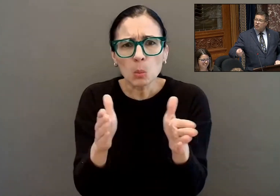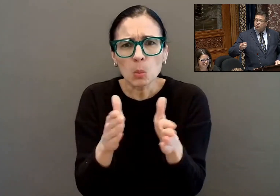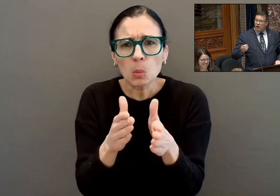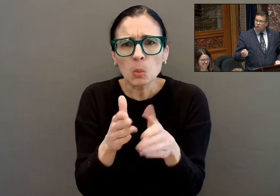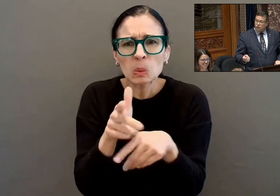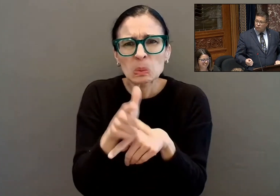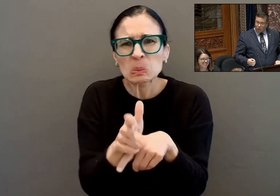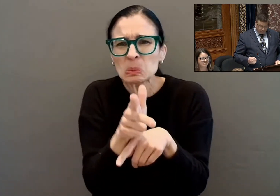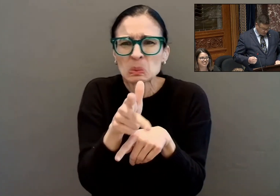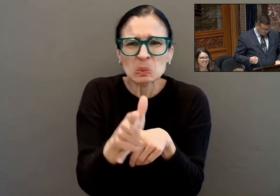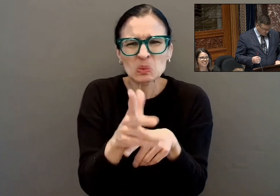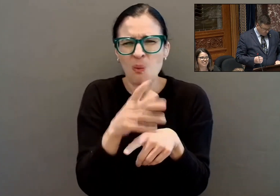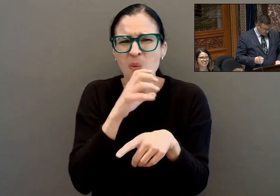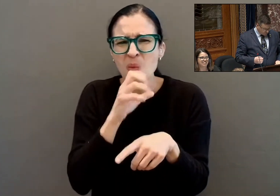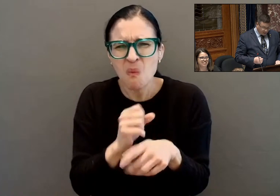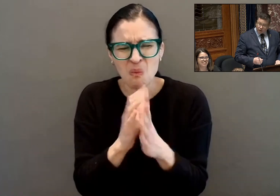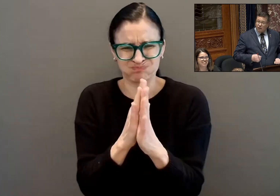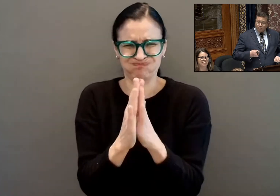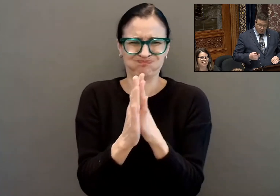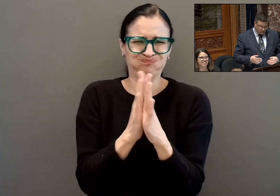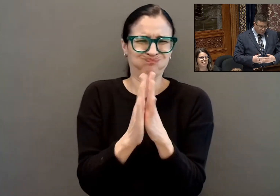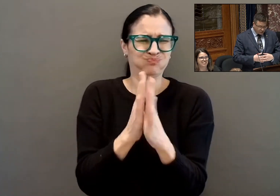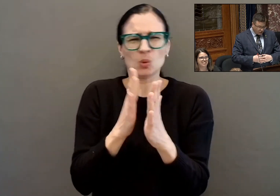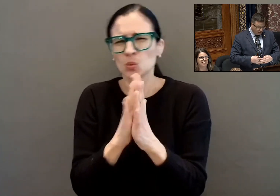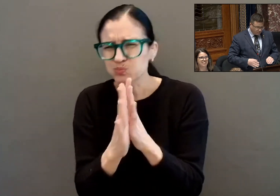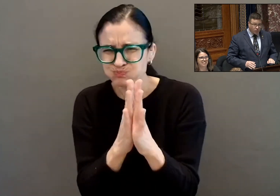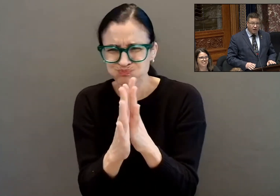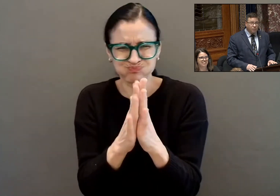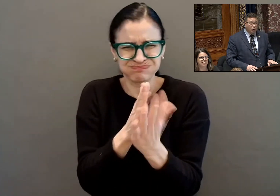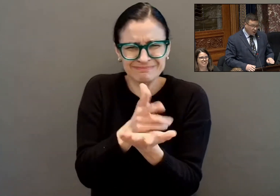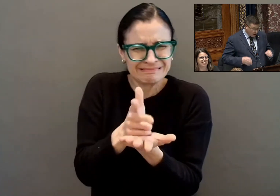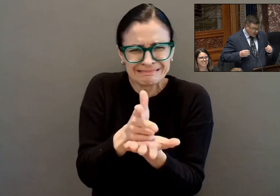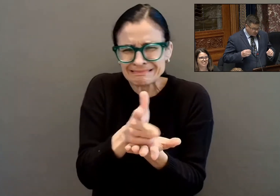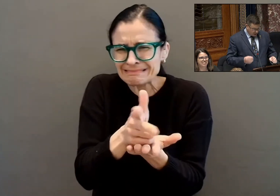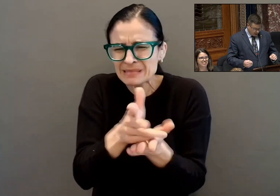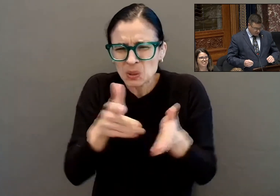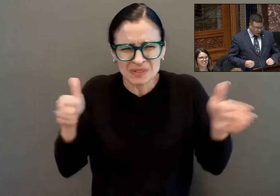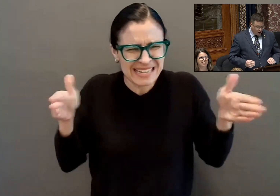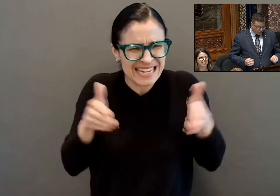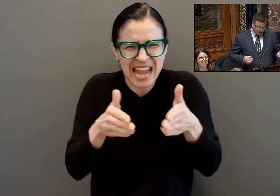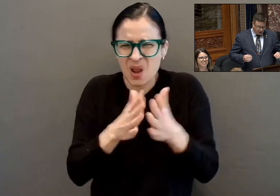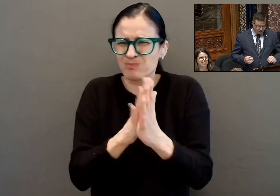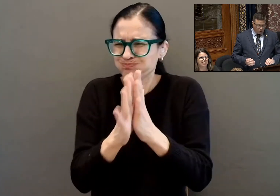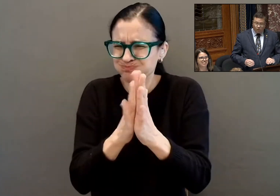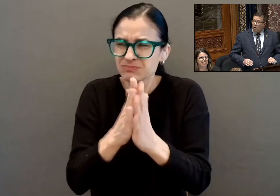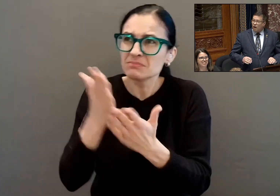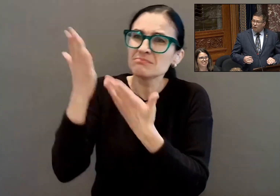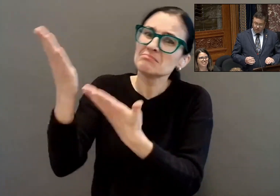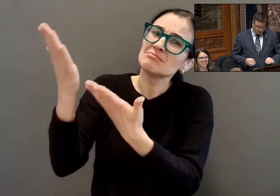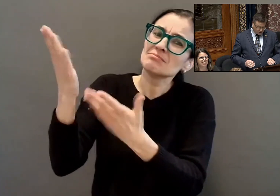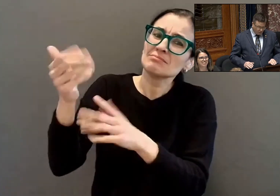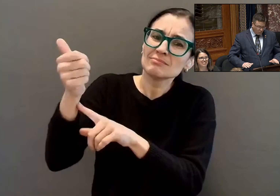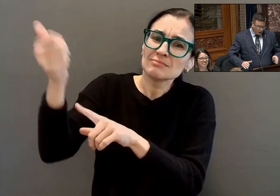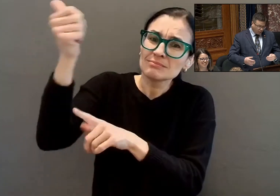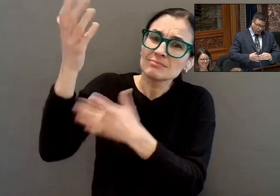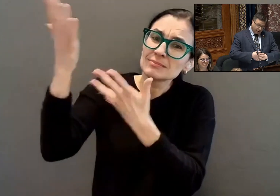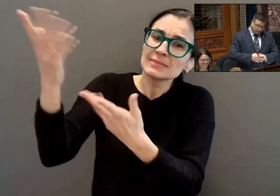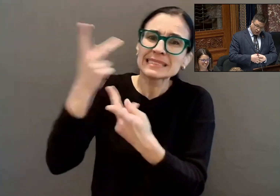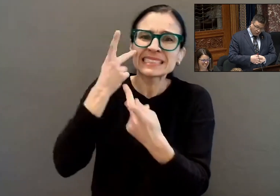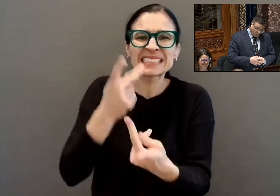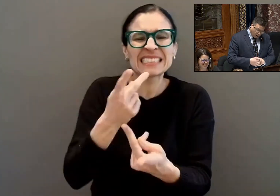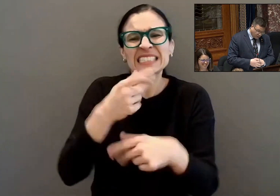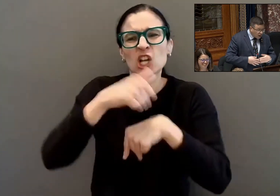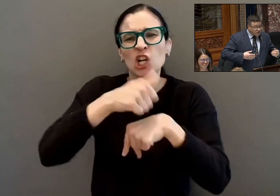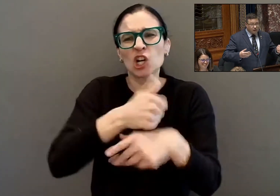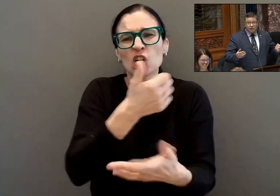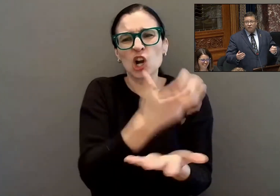traffic. Too narrow, too old, and too much traffic, Mr. Premier. See the concrete hit the water, hit the water, hit